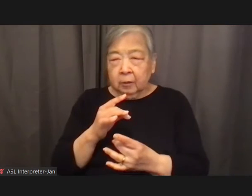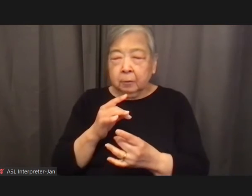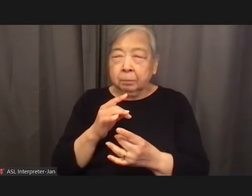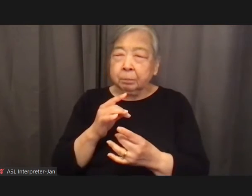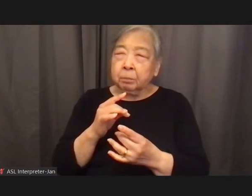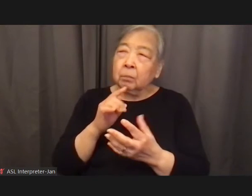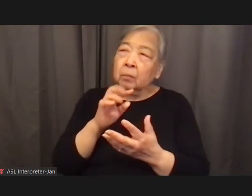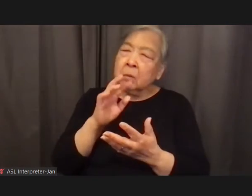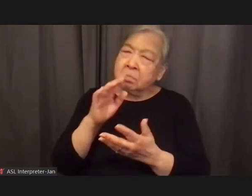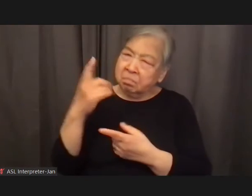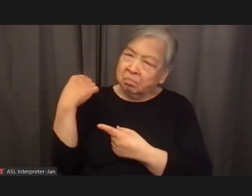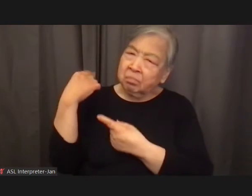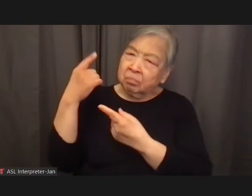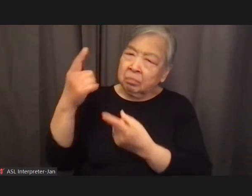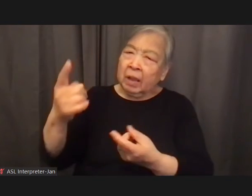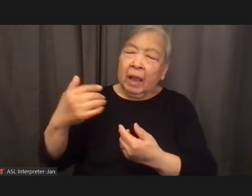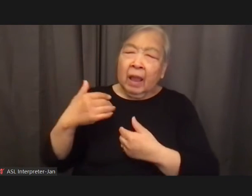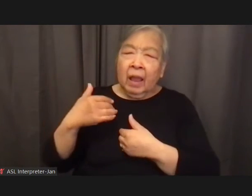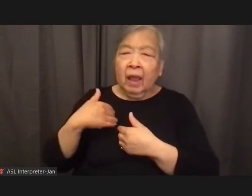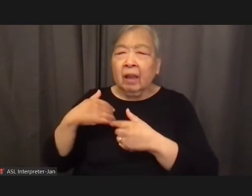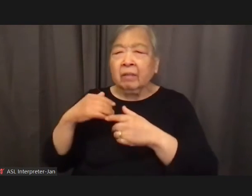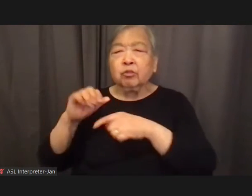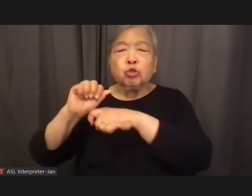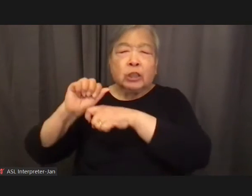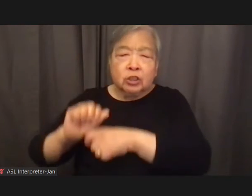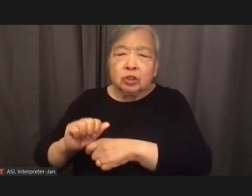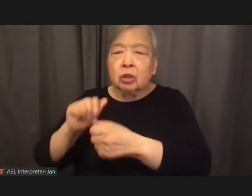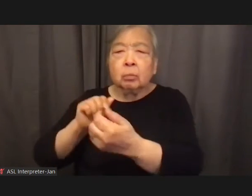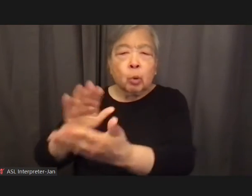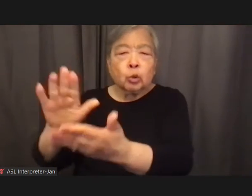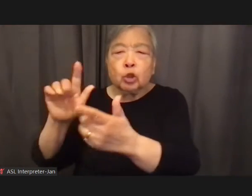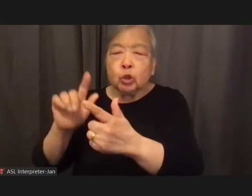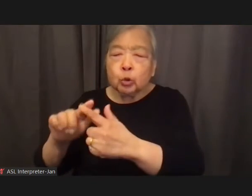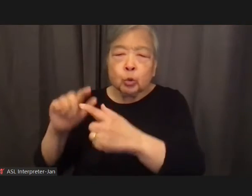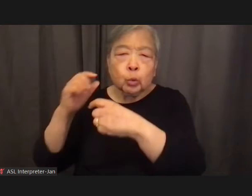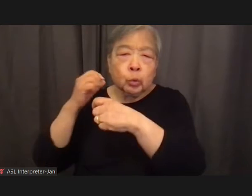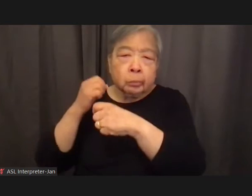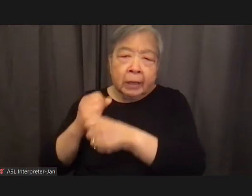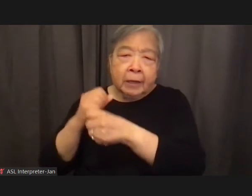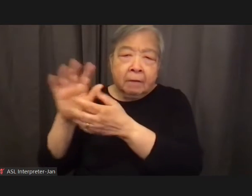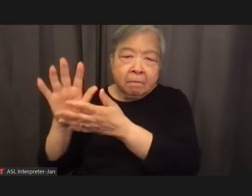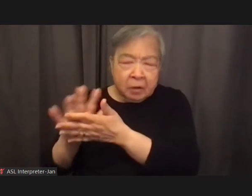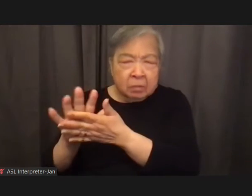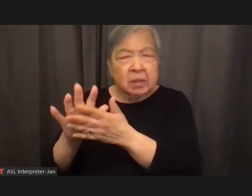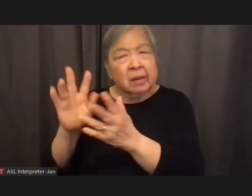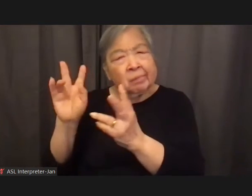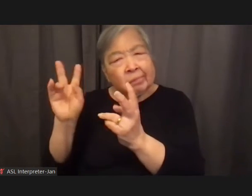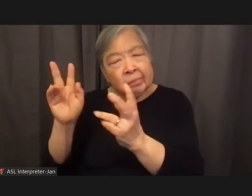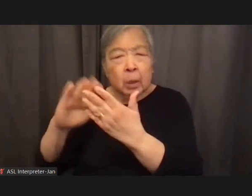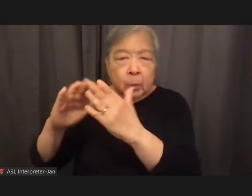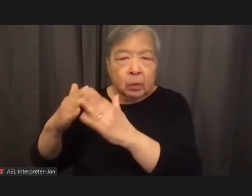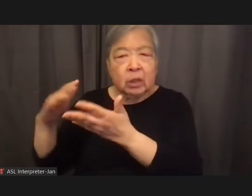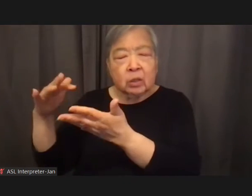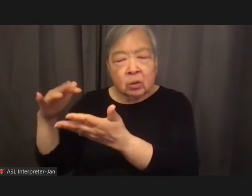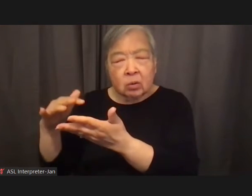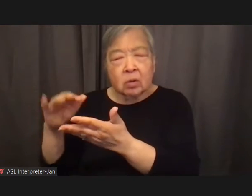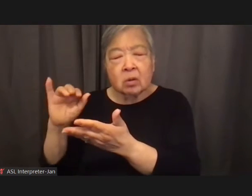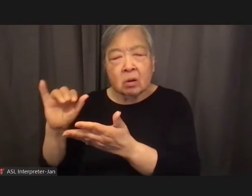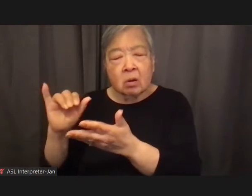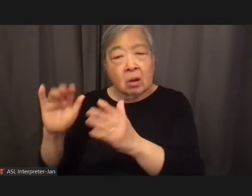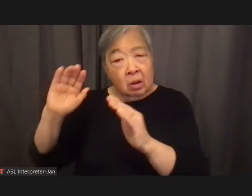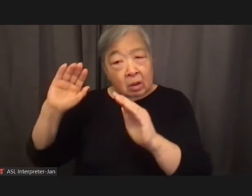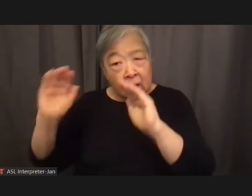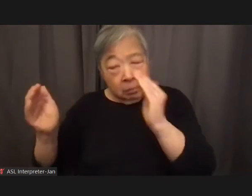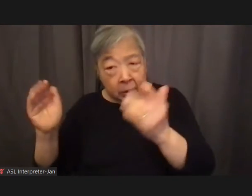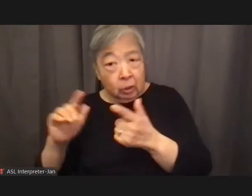traditional approaches to ethnographic filmmaking, their community studies in a way. From watching Seed and